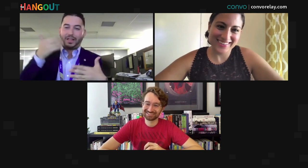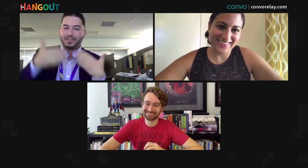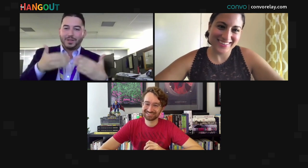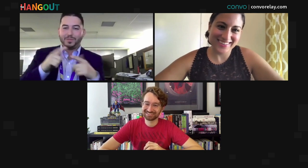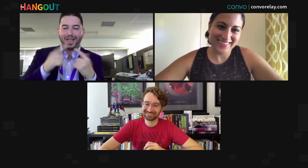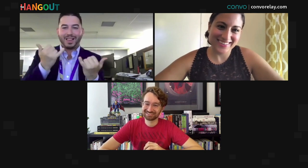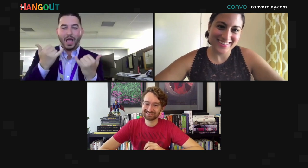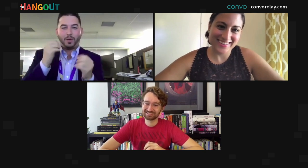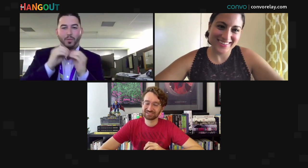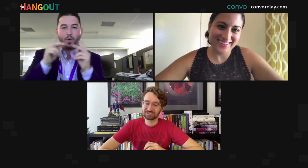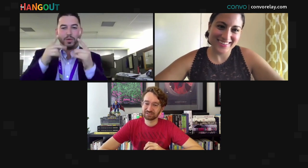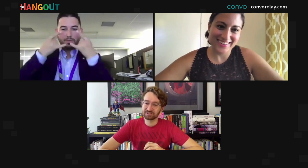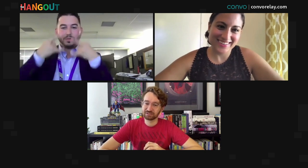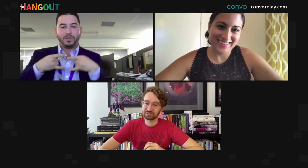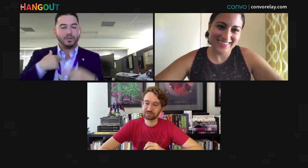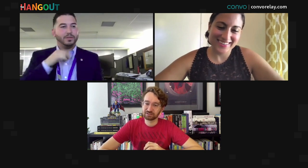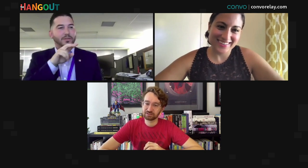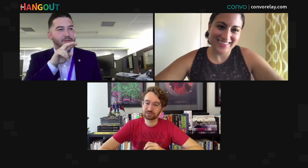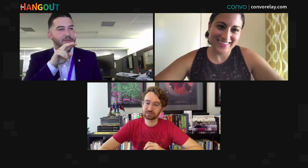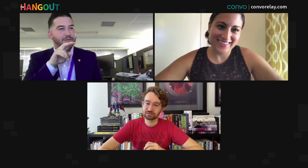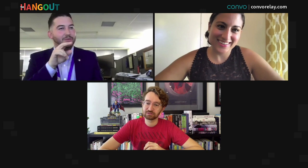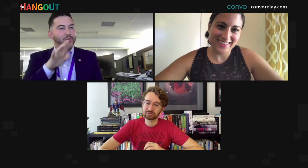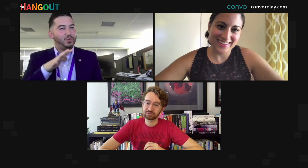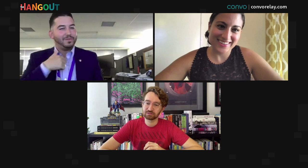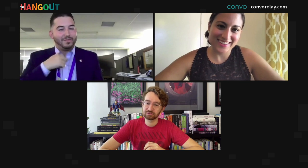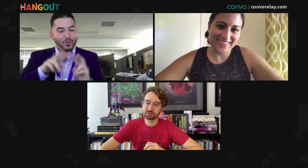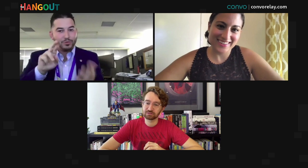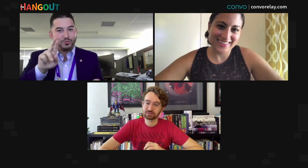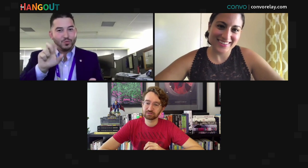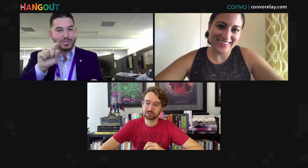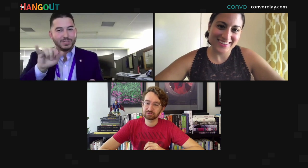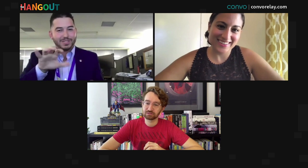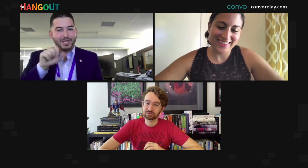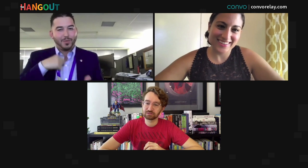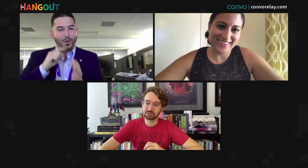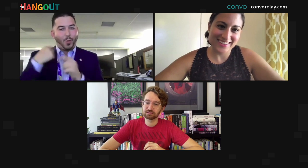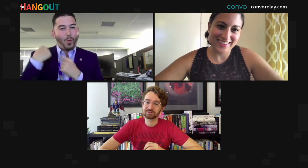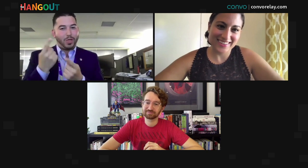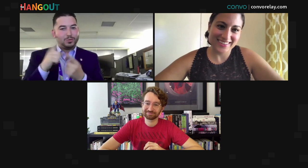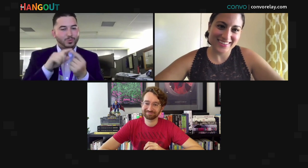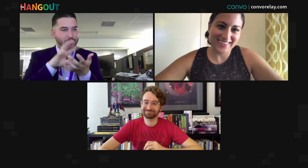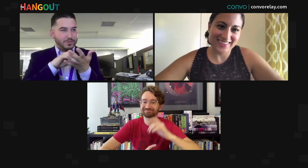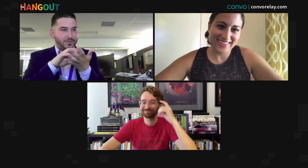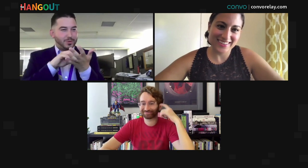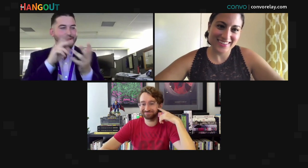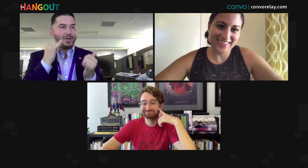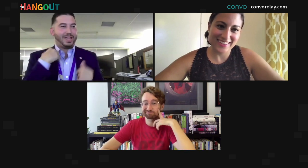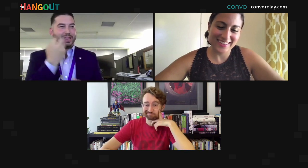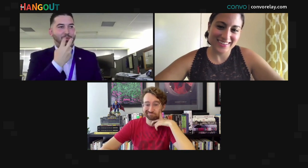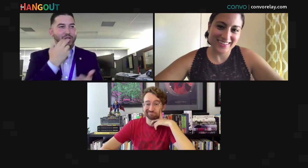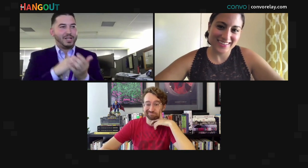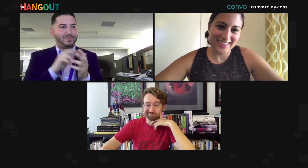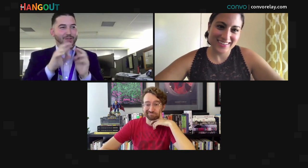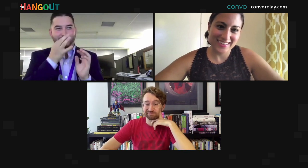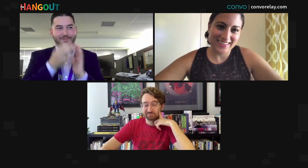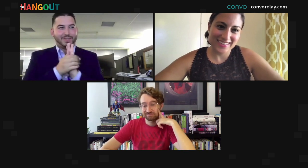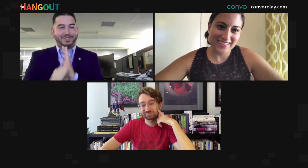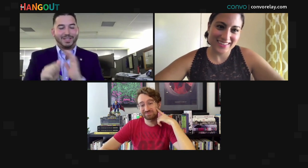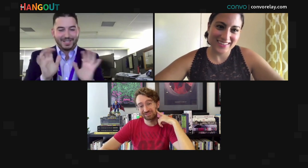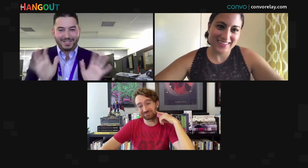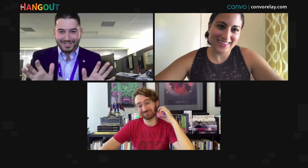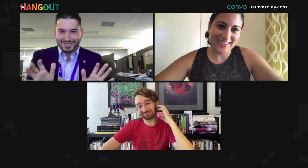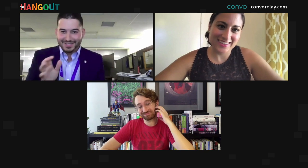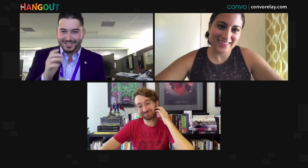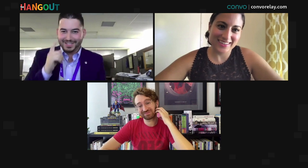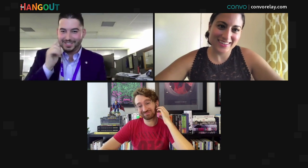COVID was done, not done, it's still ongoing, but there's a lot more people that are not using masks and I'm very rusty. It's taking me a while to actually pick it back up